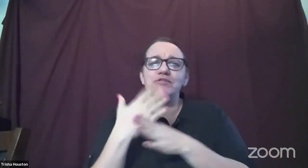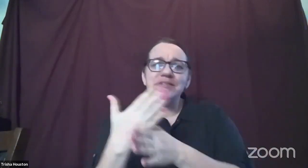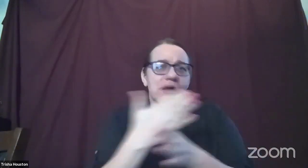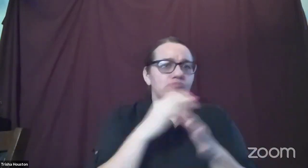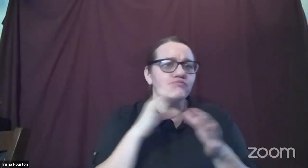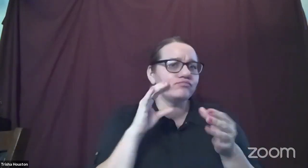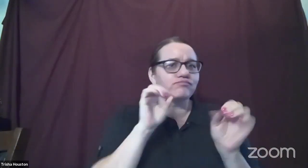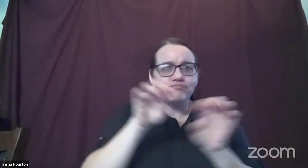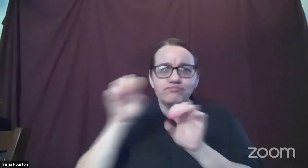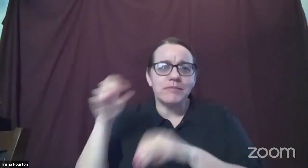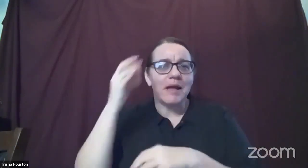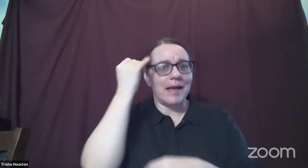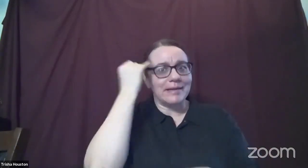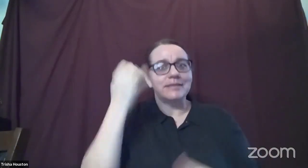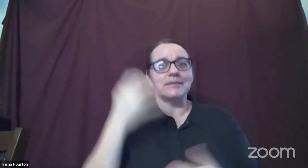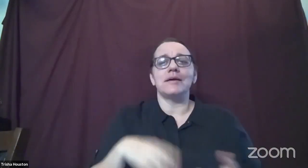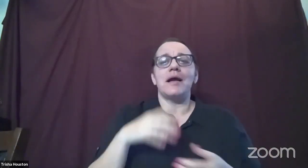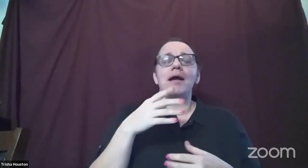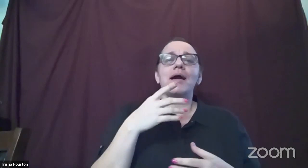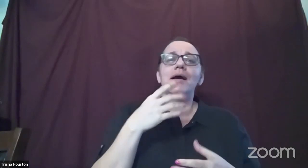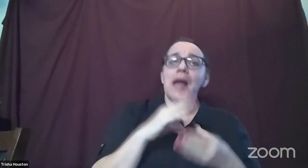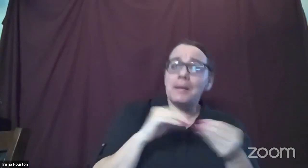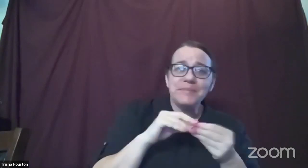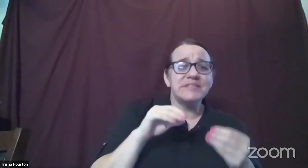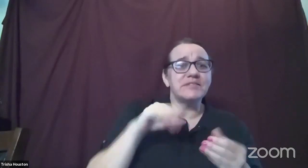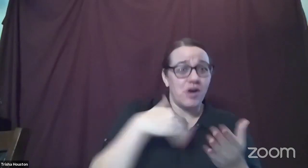somebody tells us. Communication is vital.